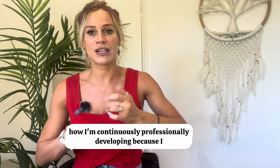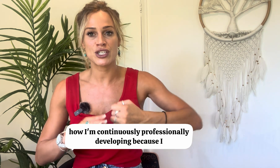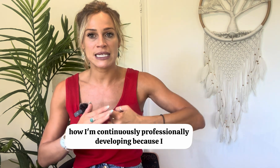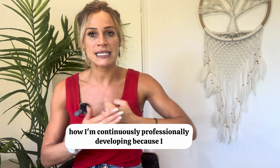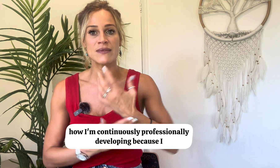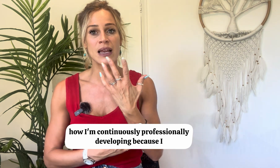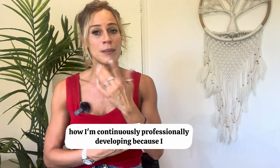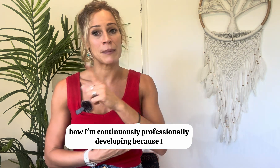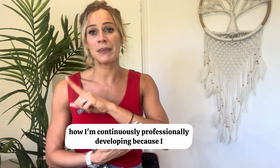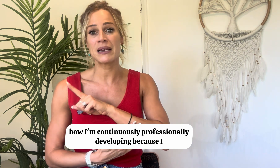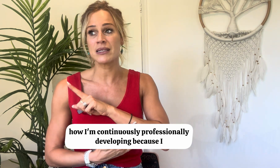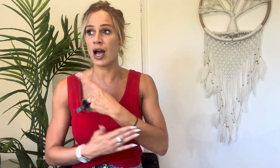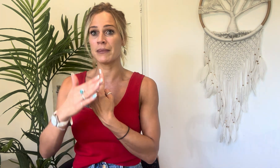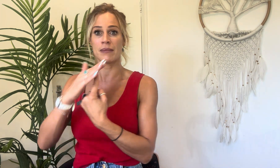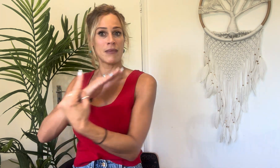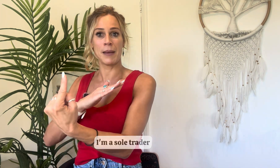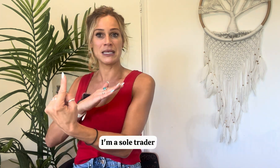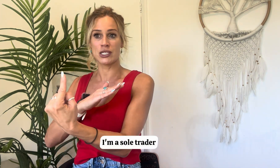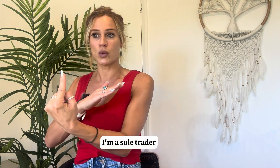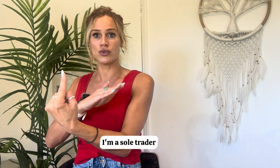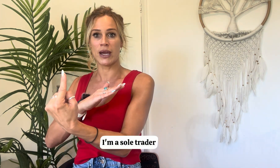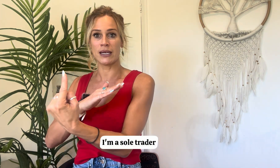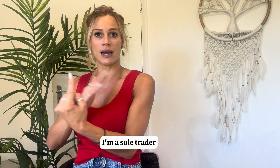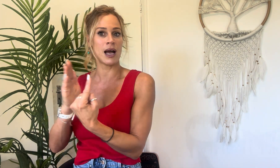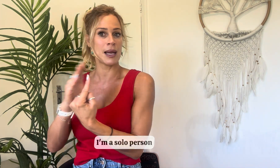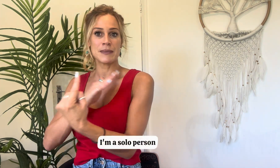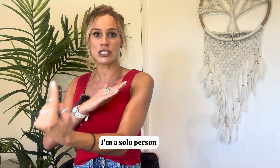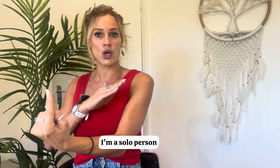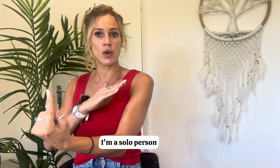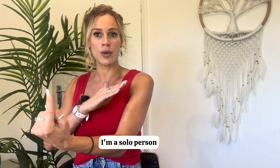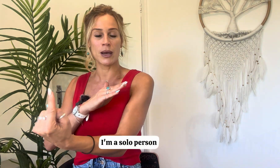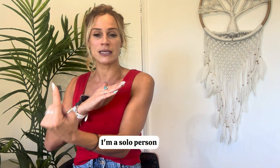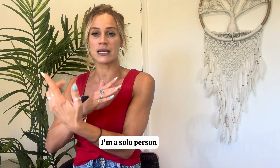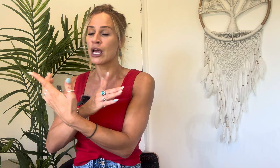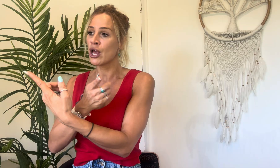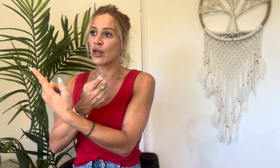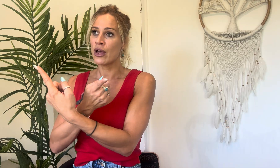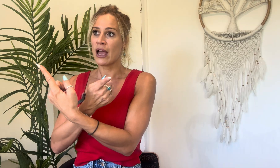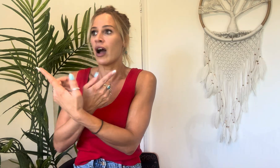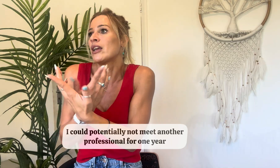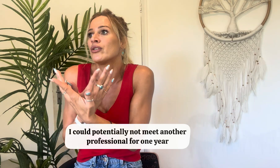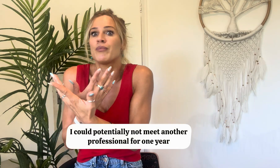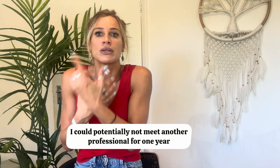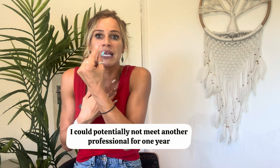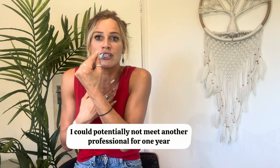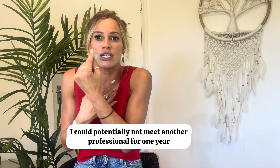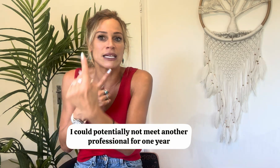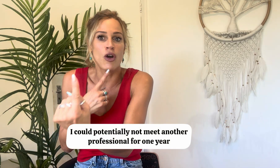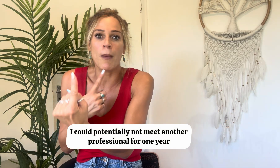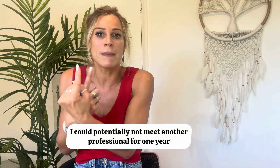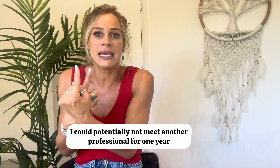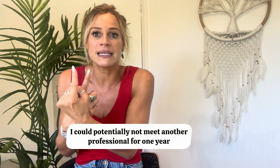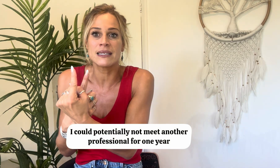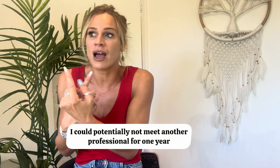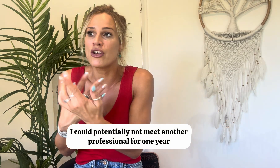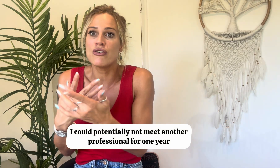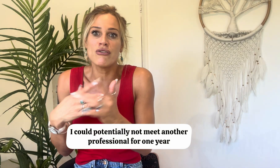professionally developing, because I'm a sole trader. I am a solo person. I could potentially not meet